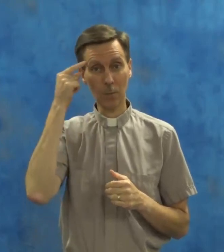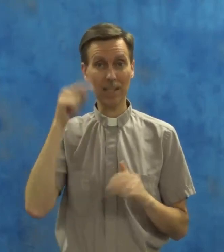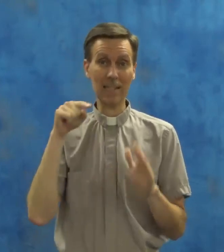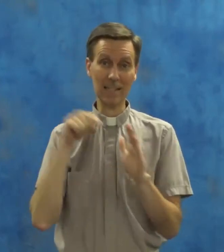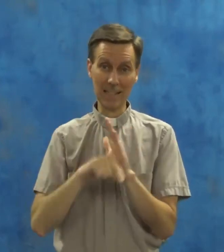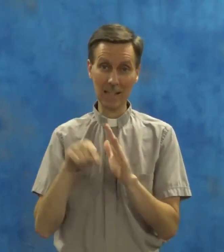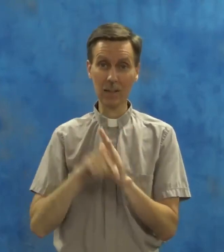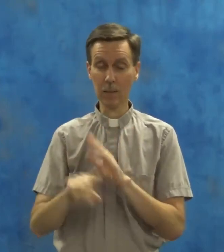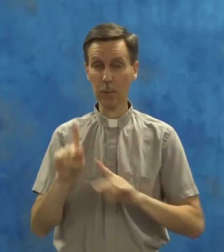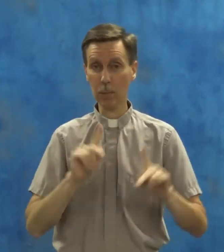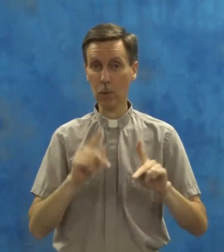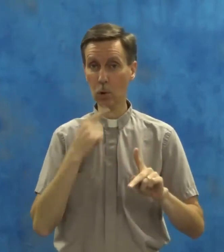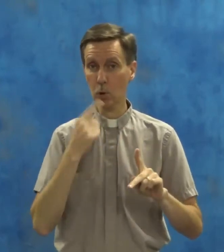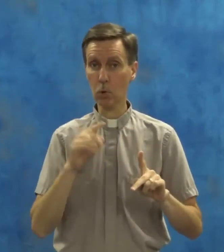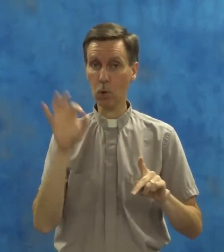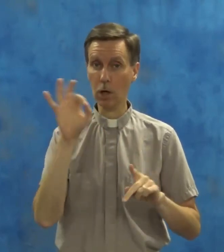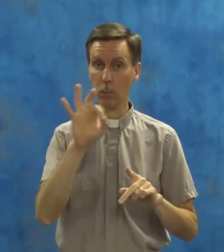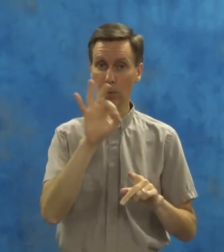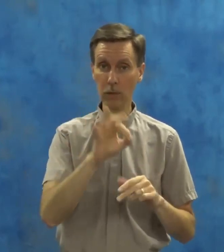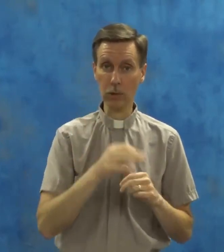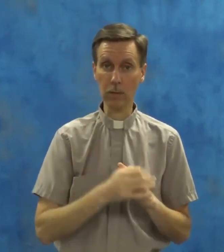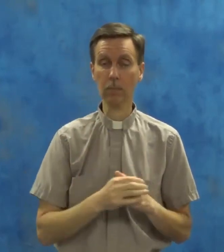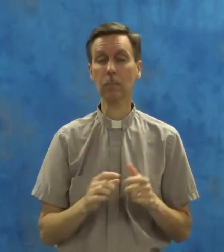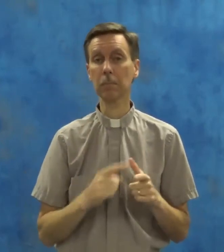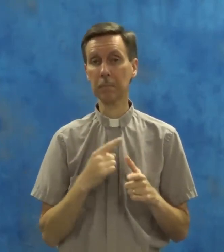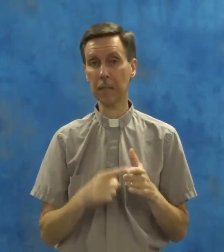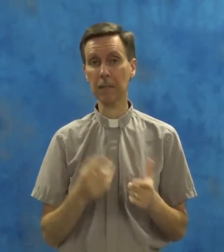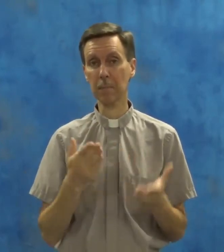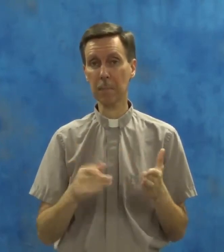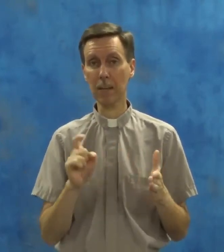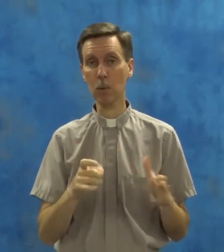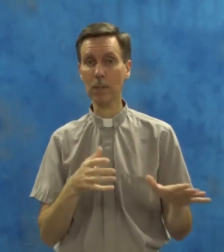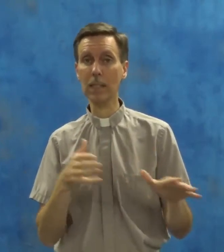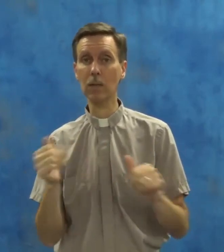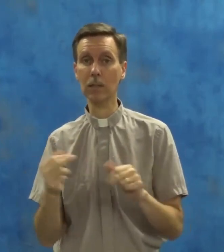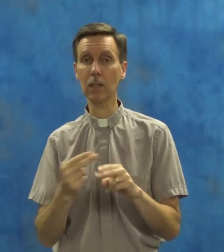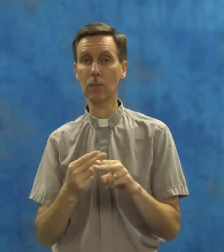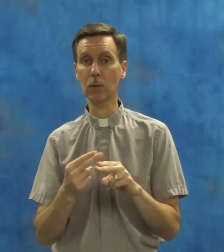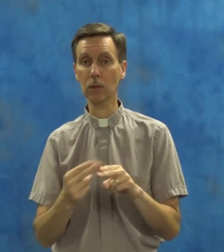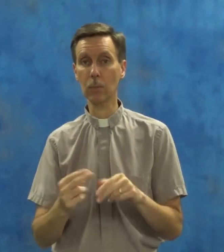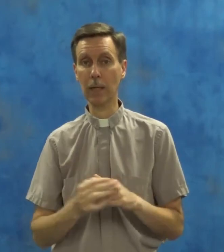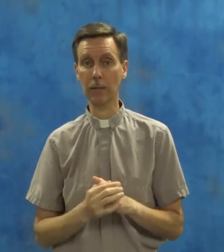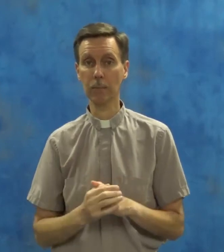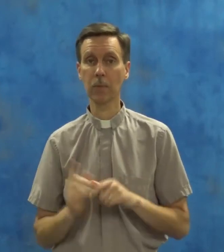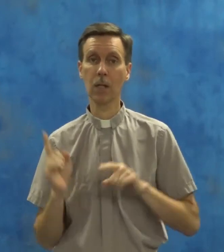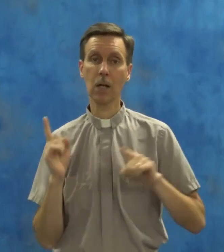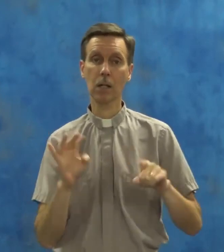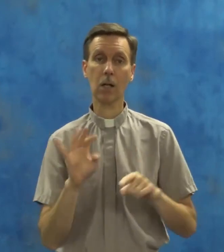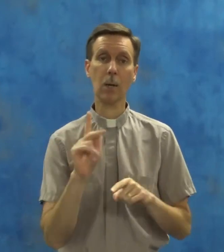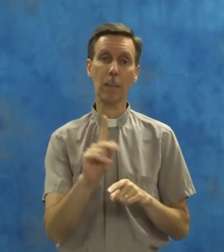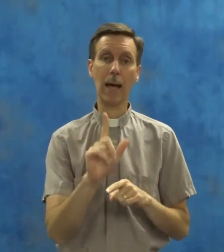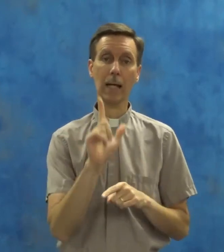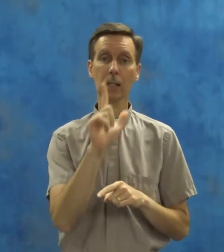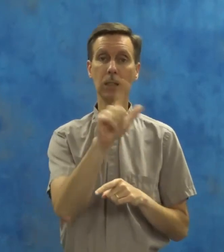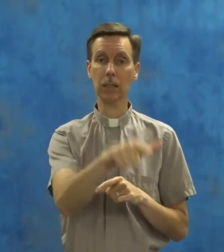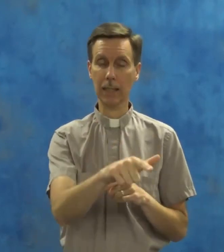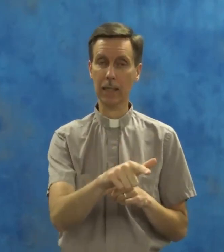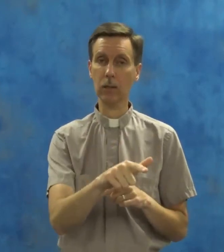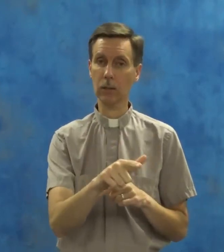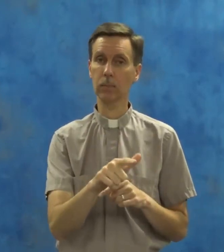is killing people who are preaching, then maybe we need to leave for a little bit. Come back later